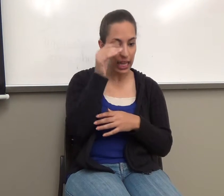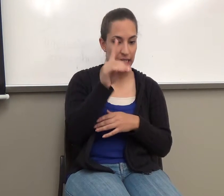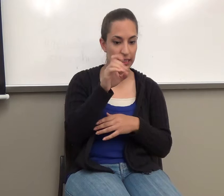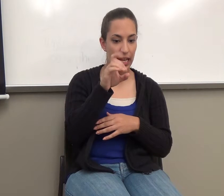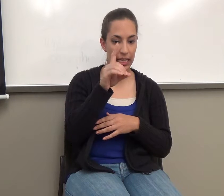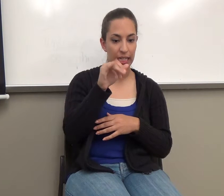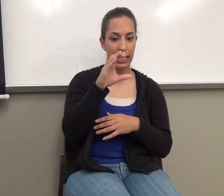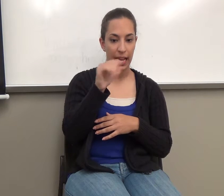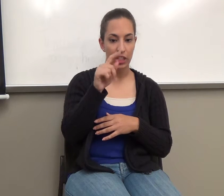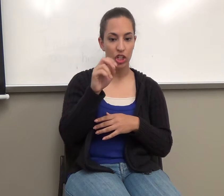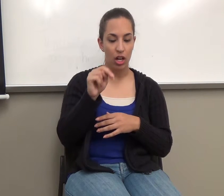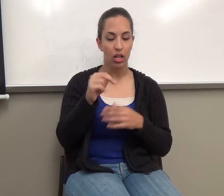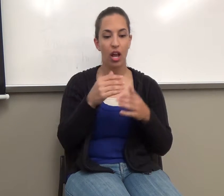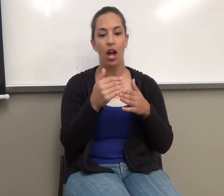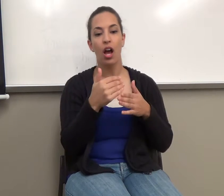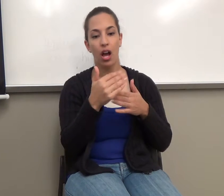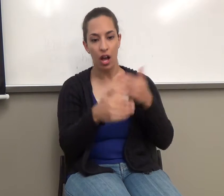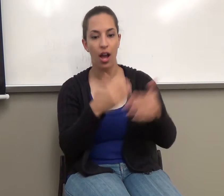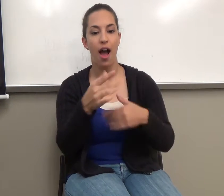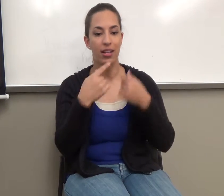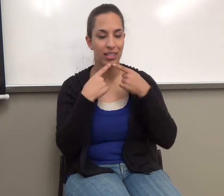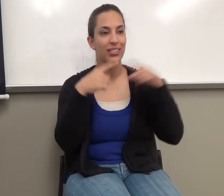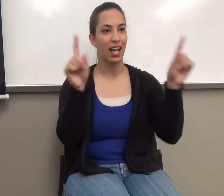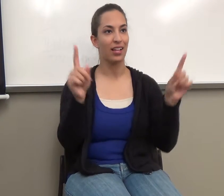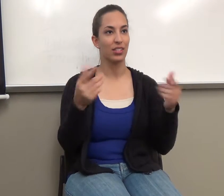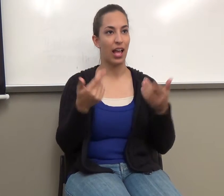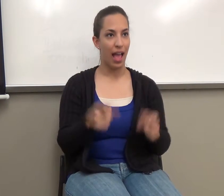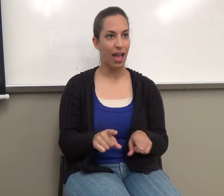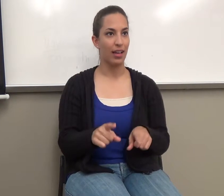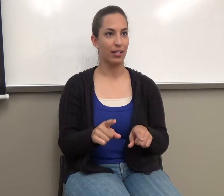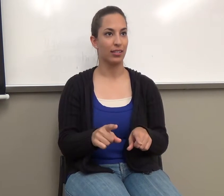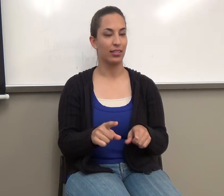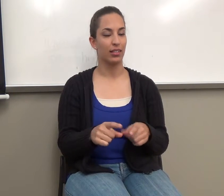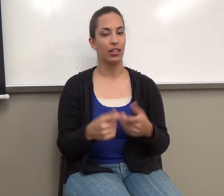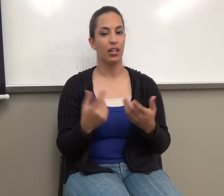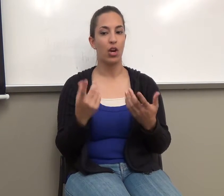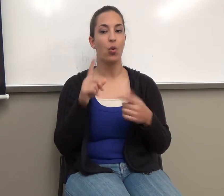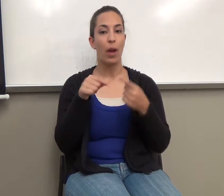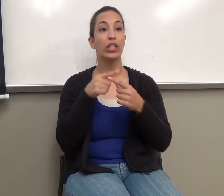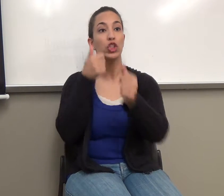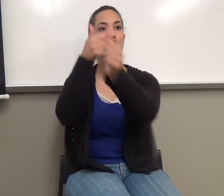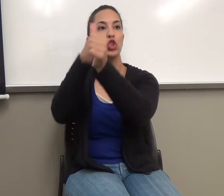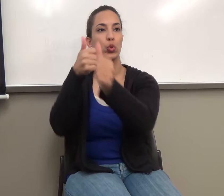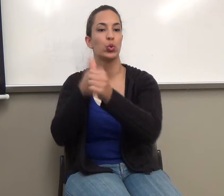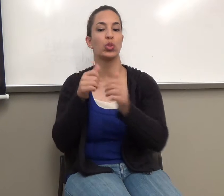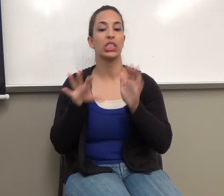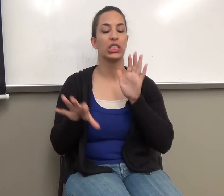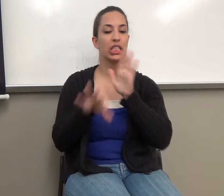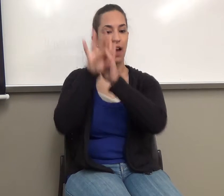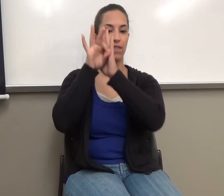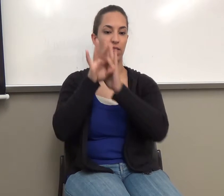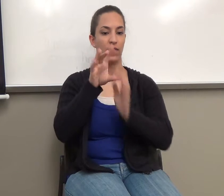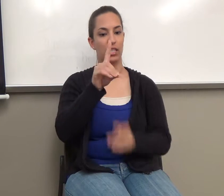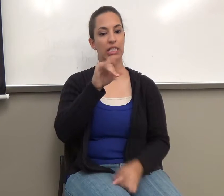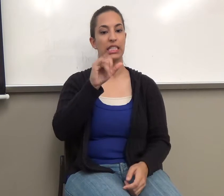you discovered that hard work led to success. And one of the important things about this one is that